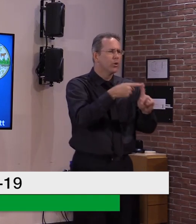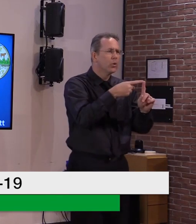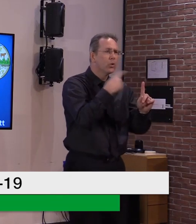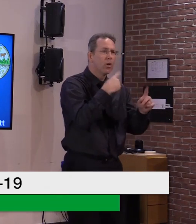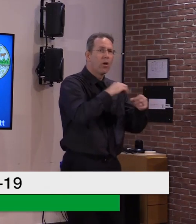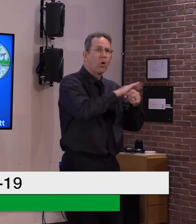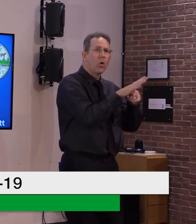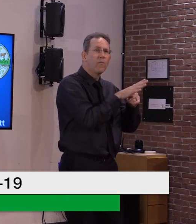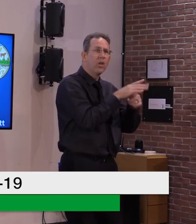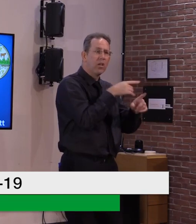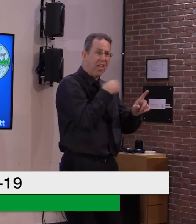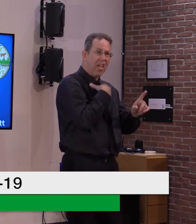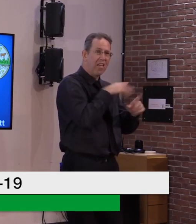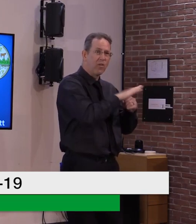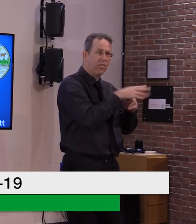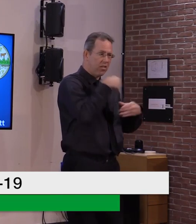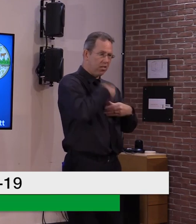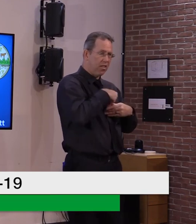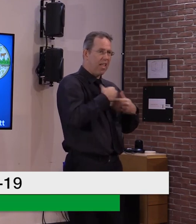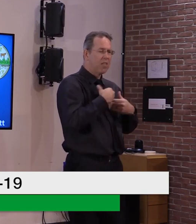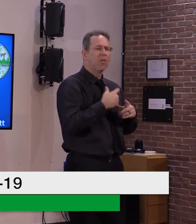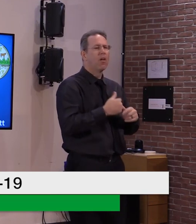and governor not that